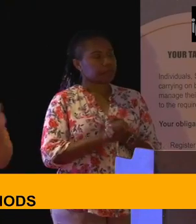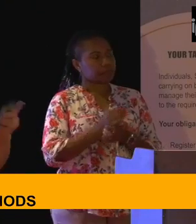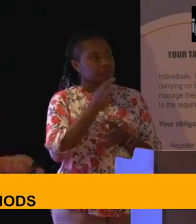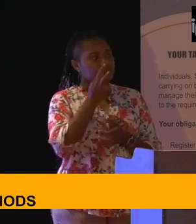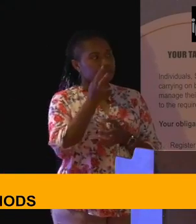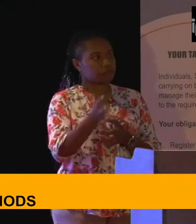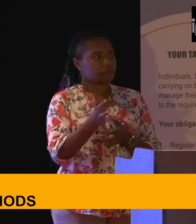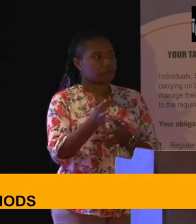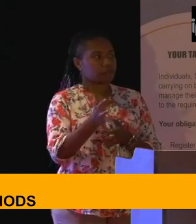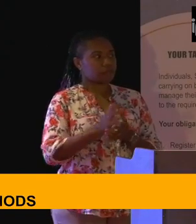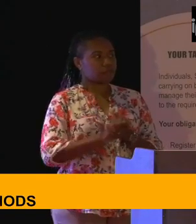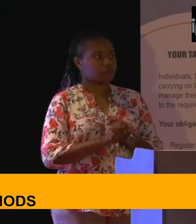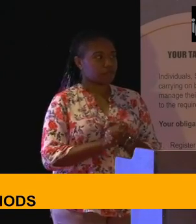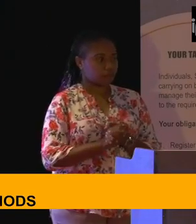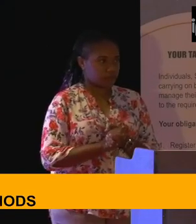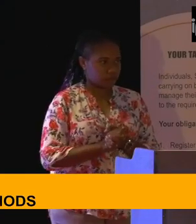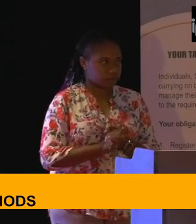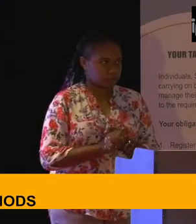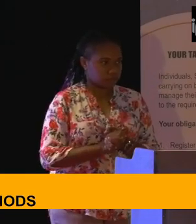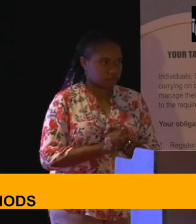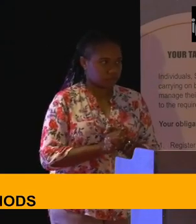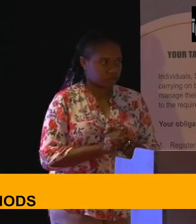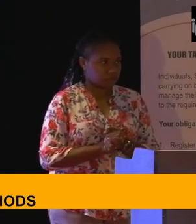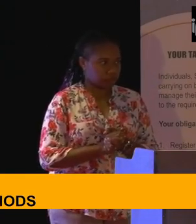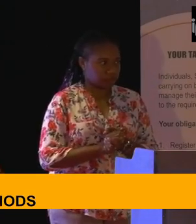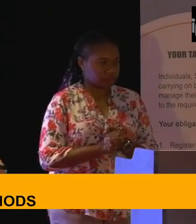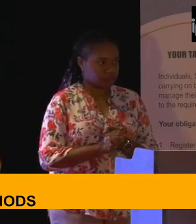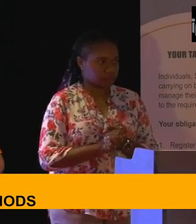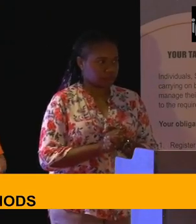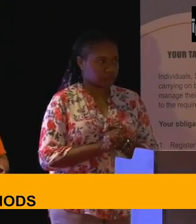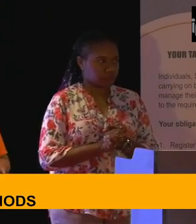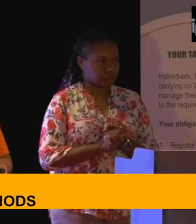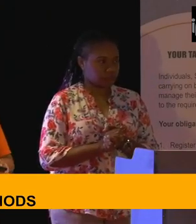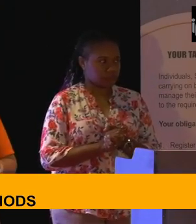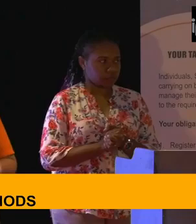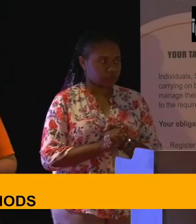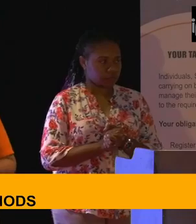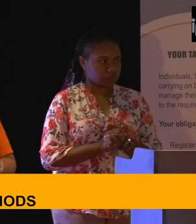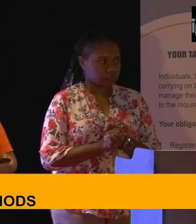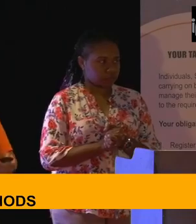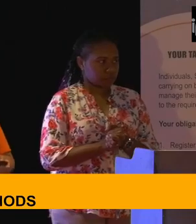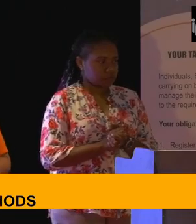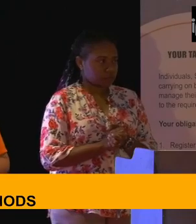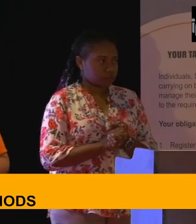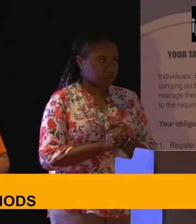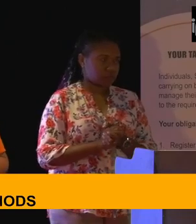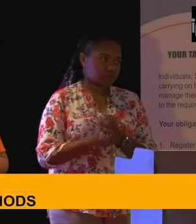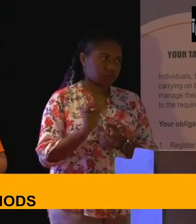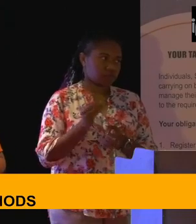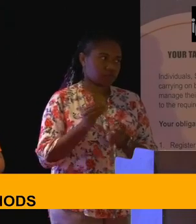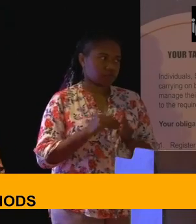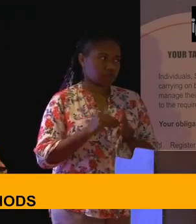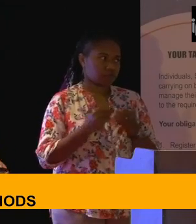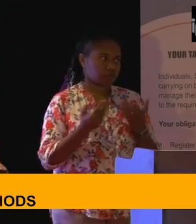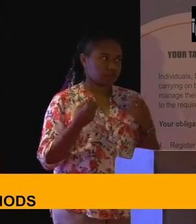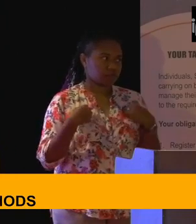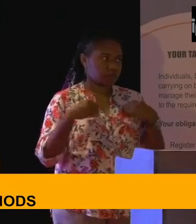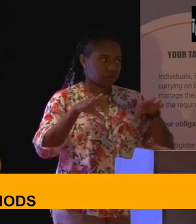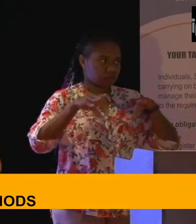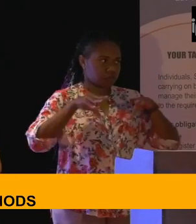check, pay to IRC. And at the moment, we are only accepting government